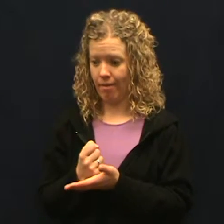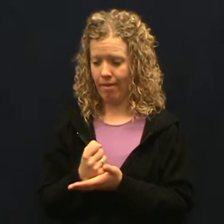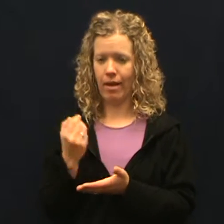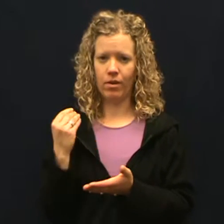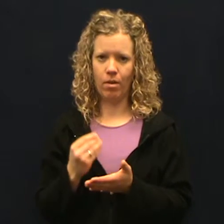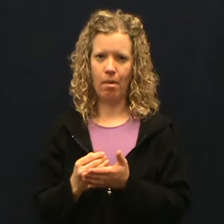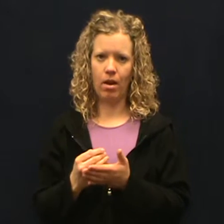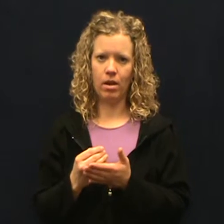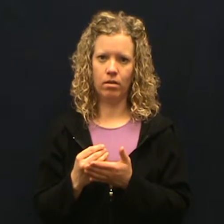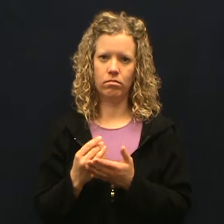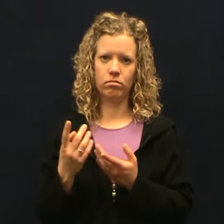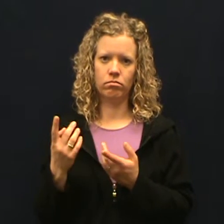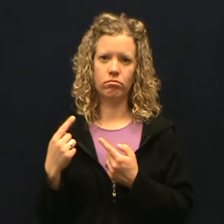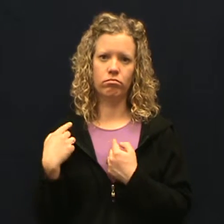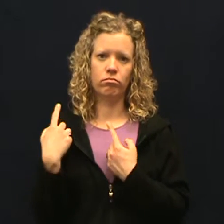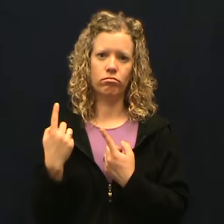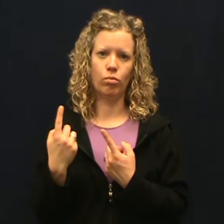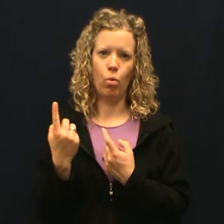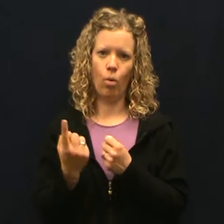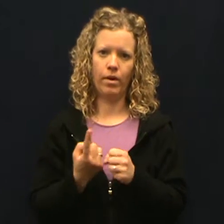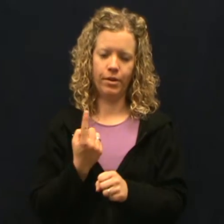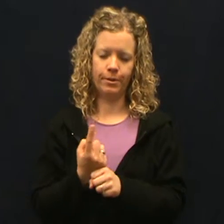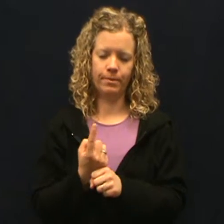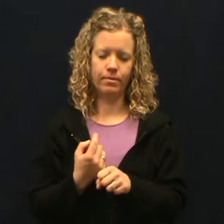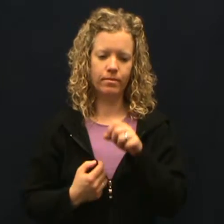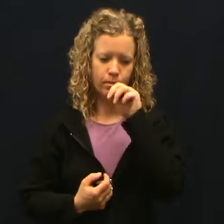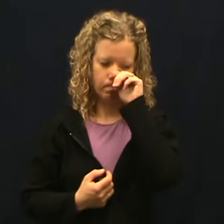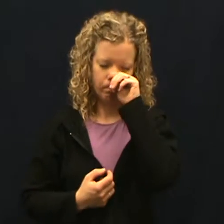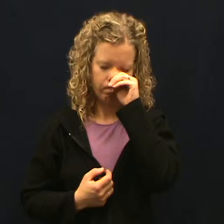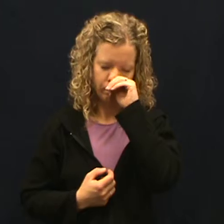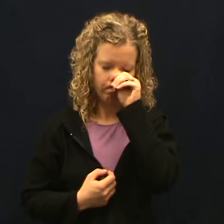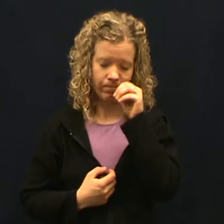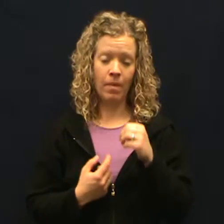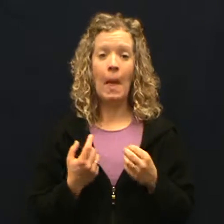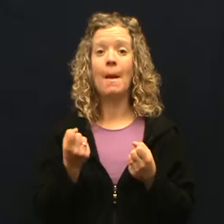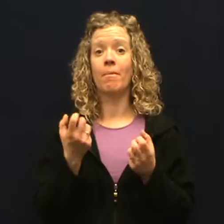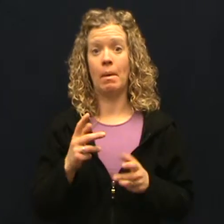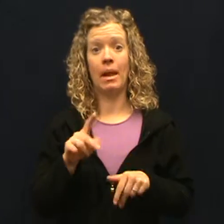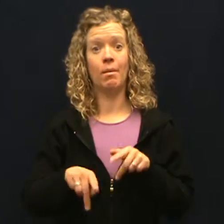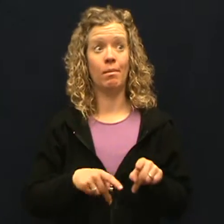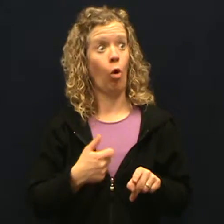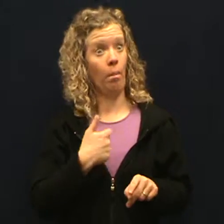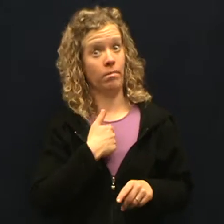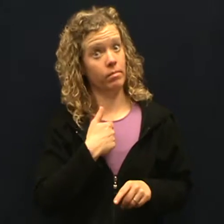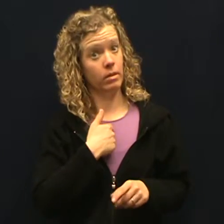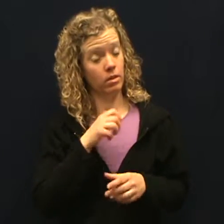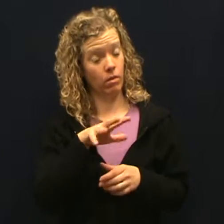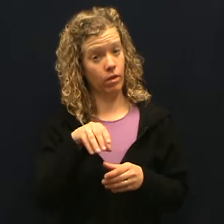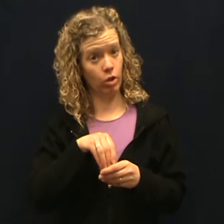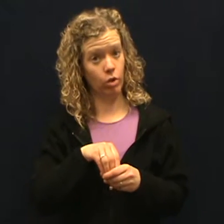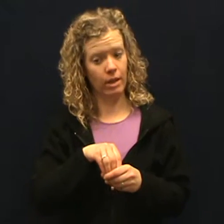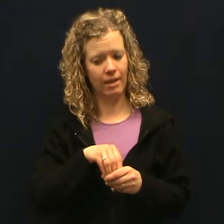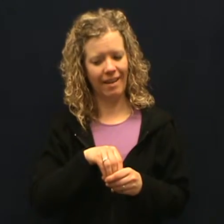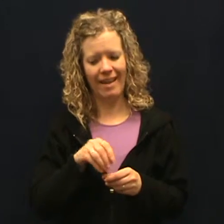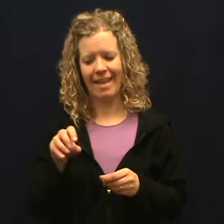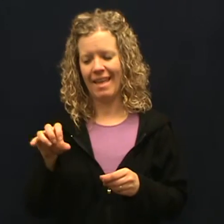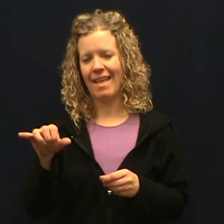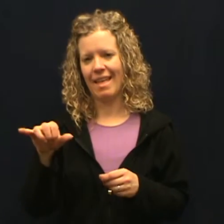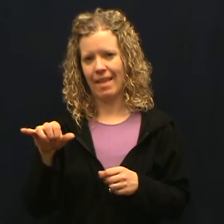over a year. For many people, myself included, we want to convert that into the number